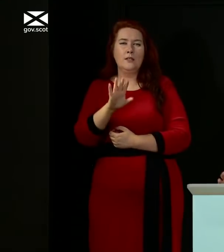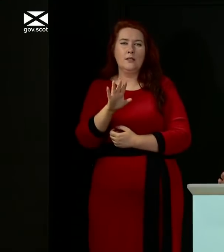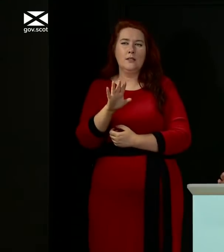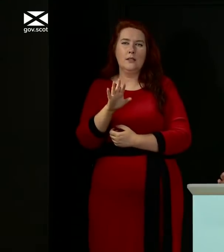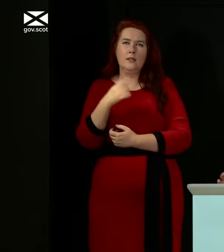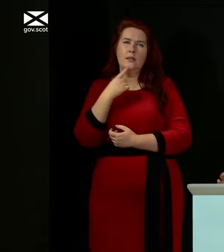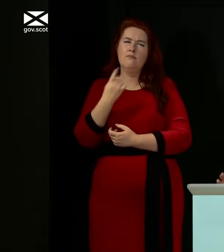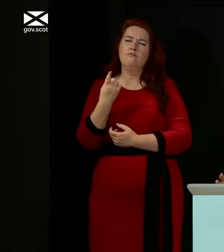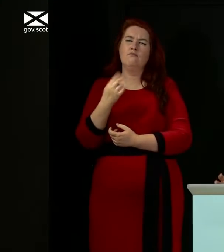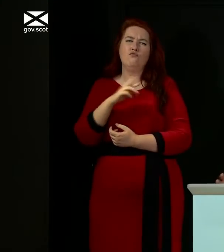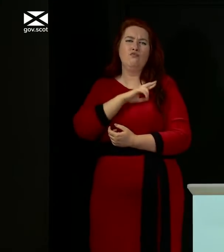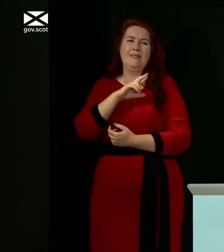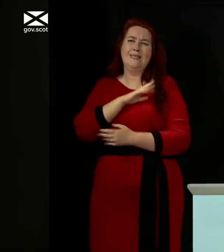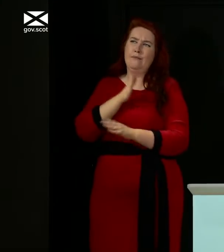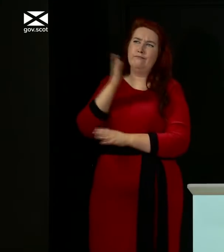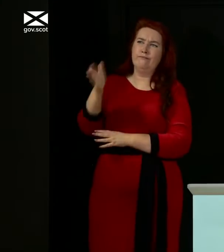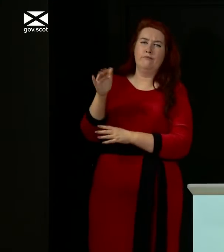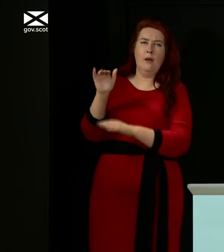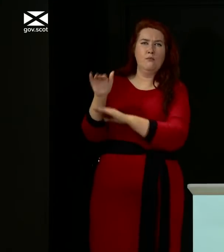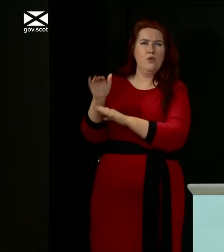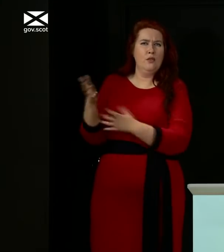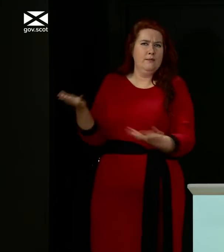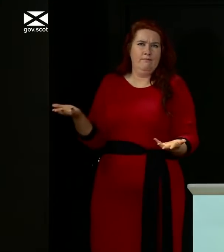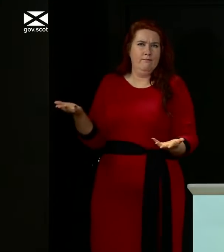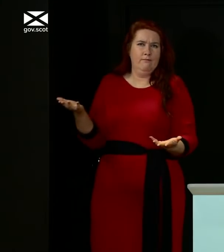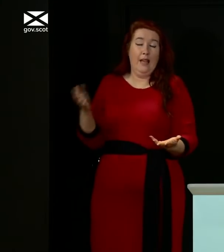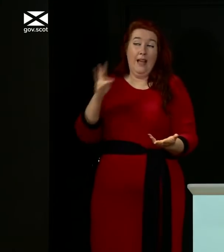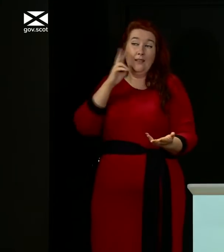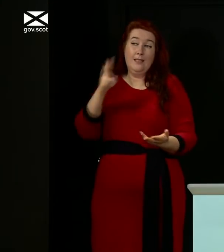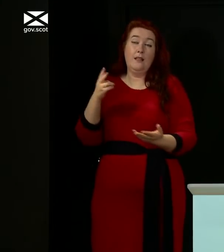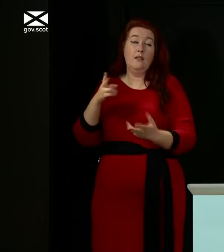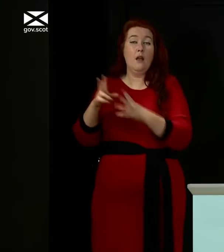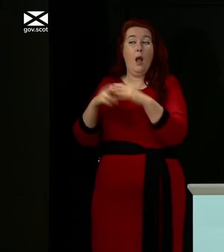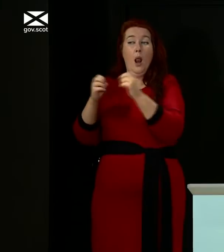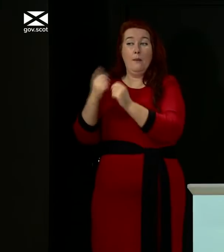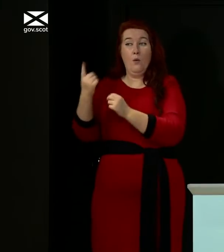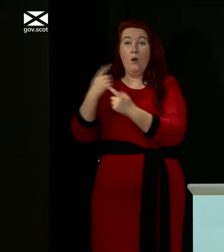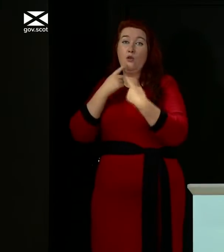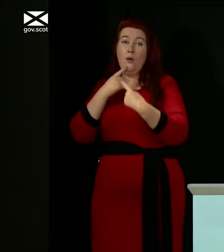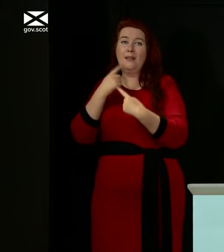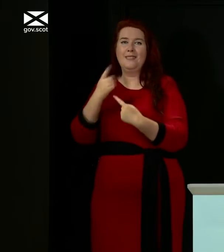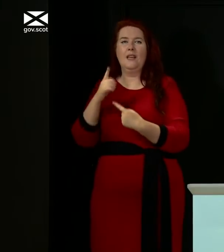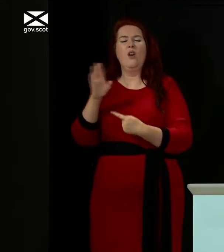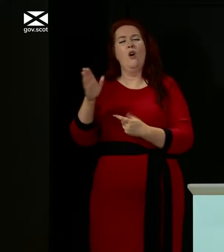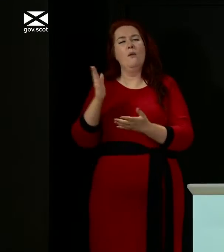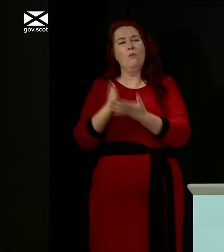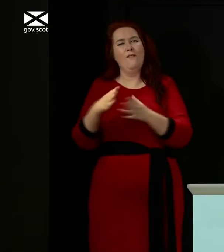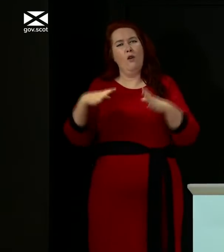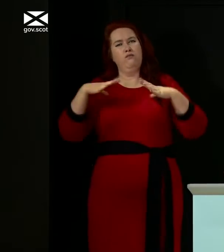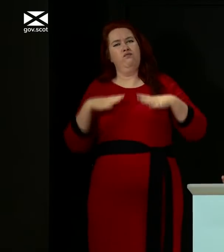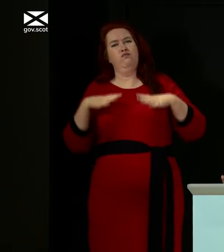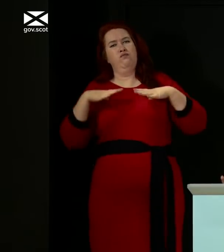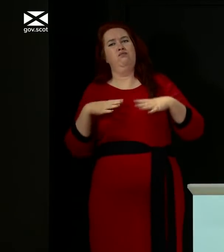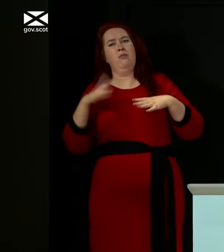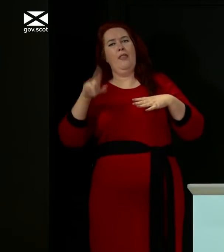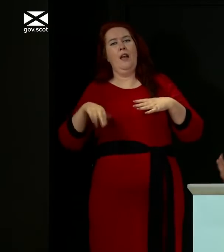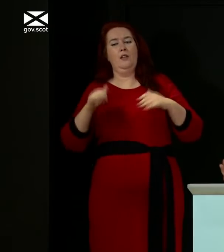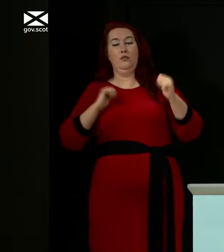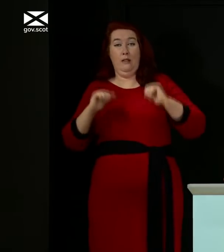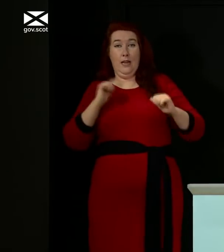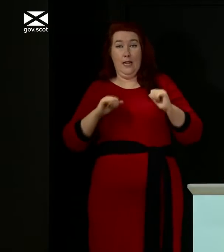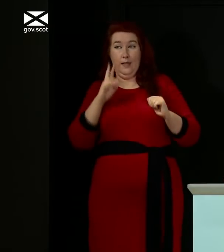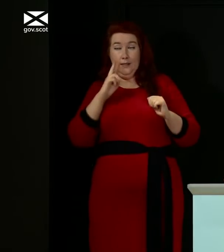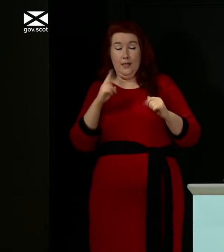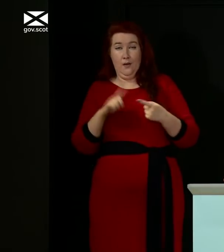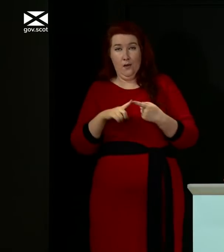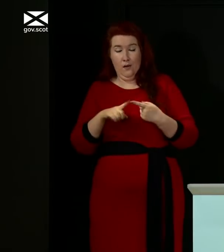is the purpose of them being there? I've seen a comment from the club that said it's more for R&R than it is for training. I've also